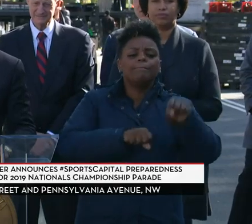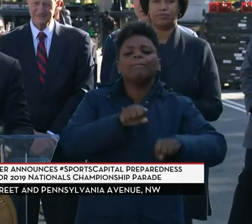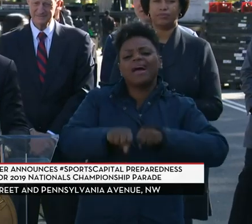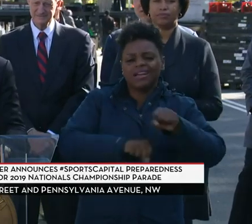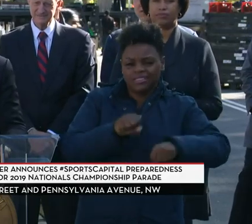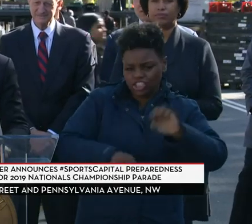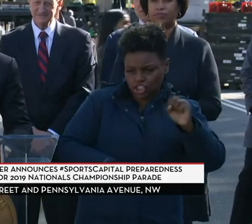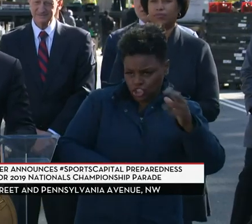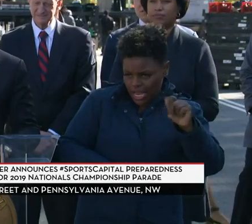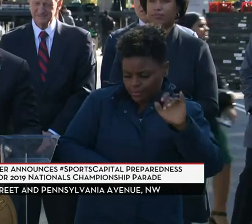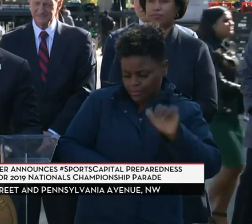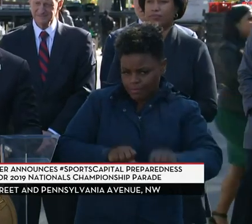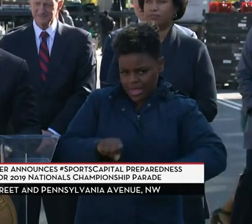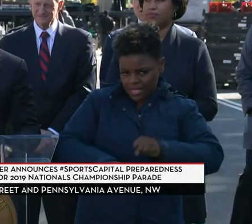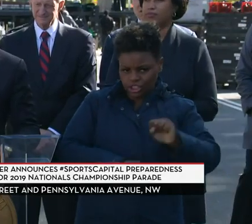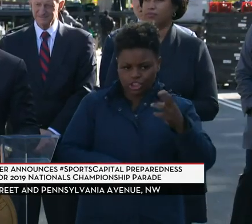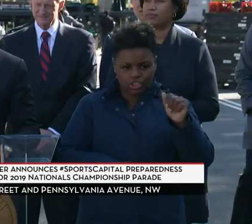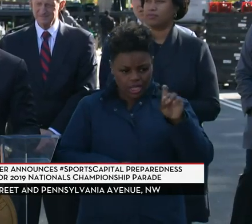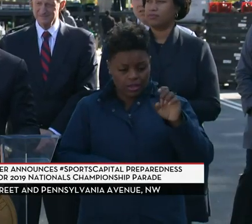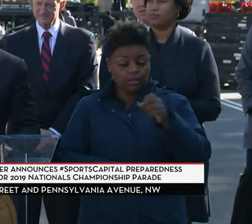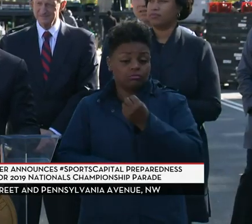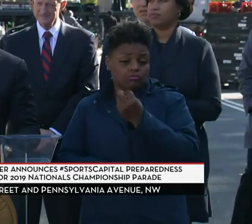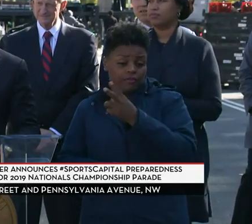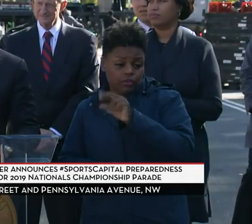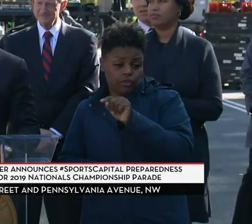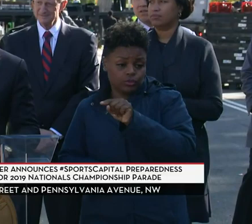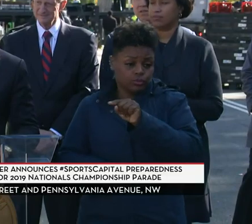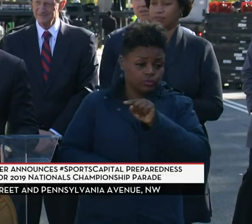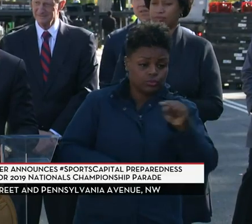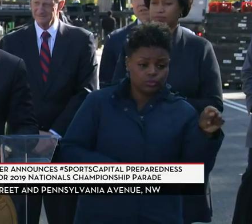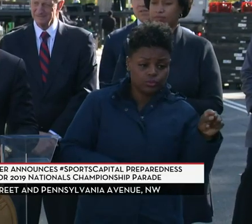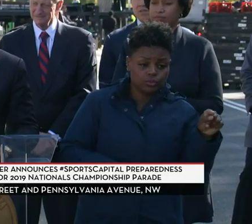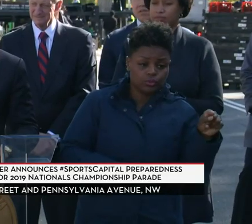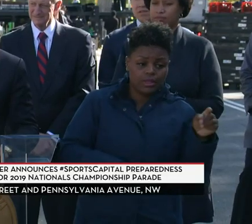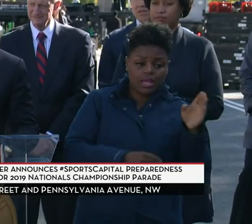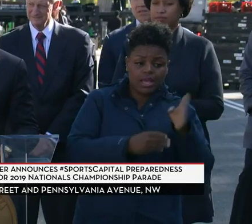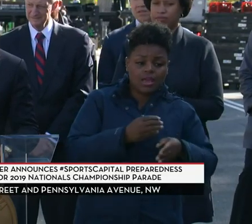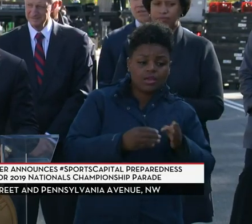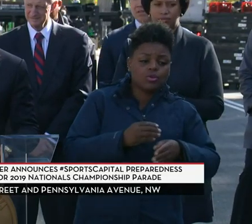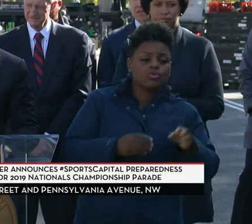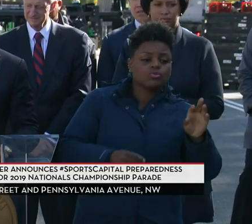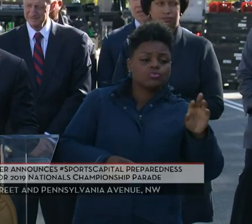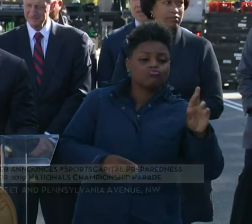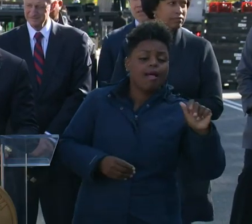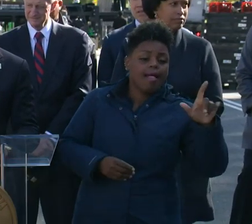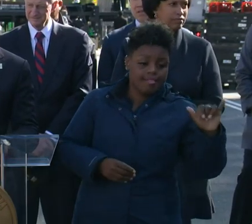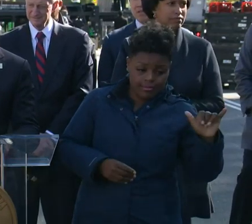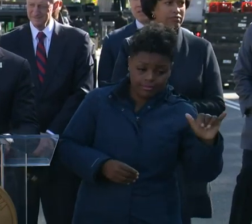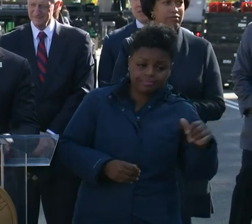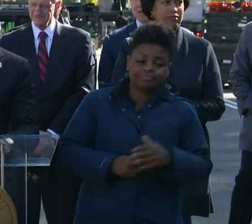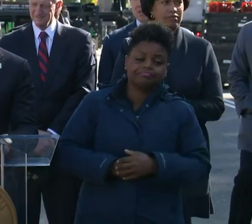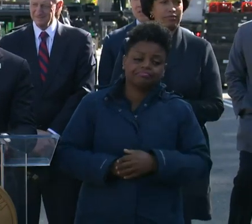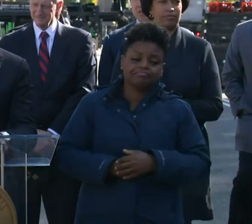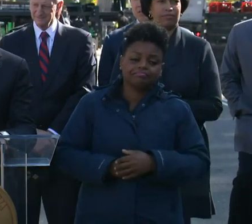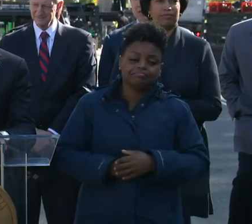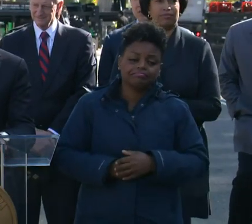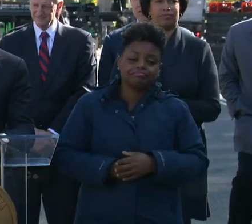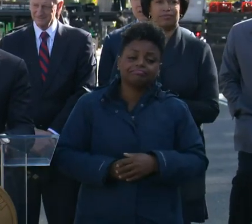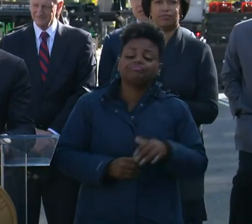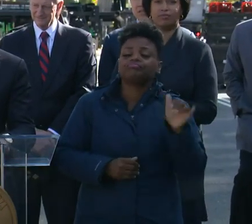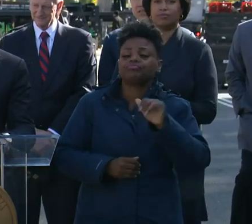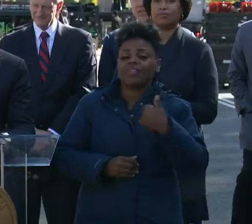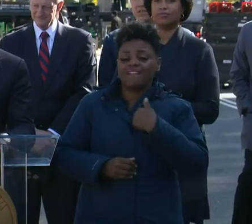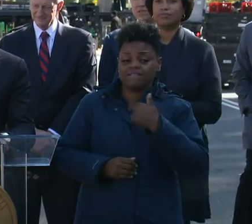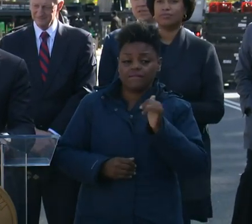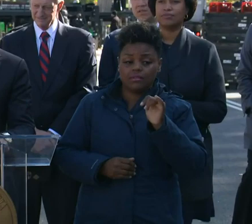the rally ends. We also have dedicated areas for pickup and drop-off from for-hire vehicles as well. All of the